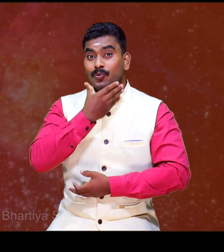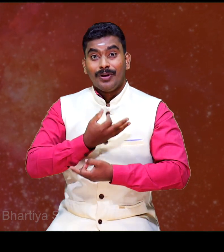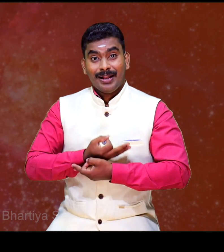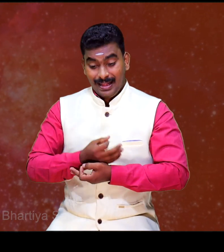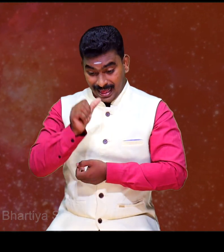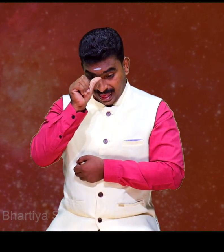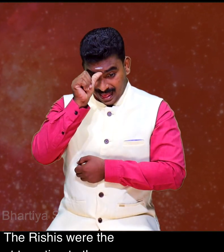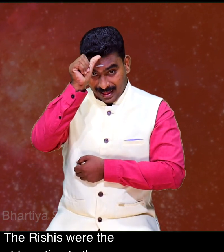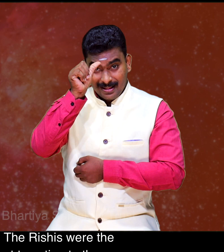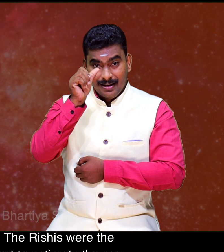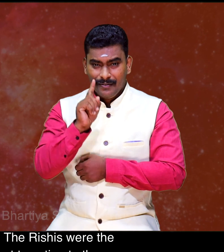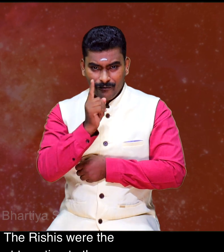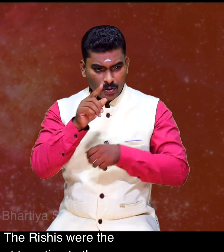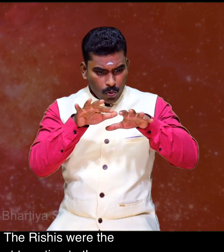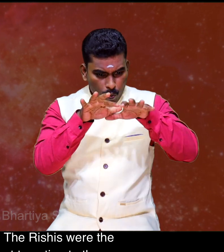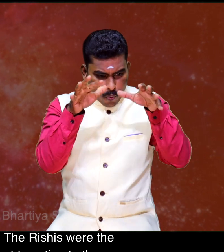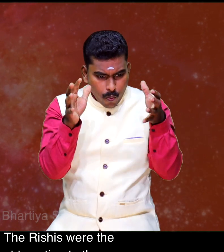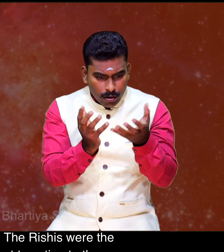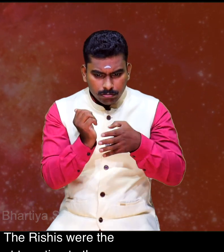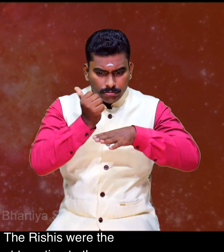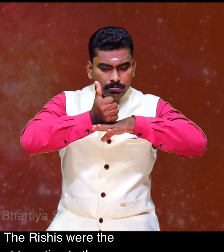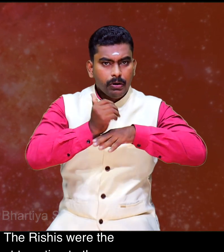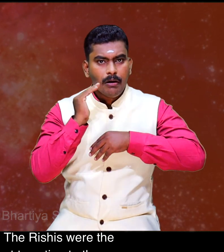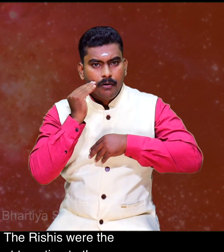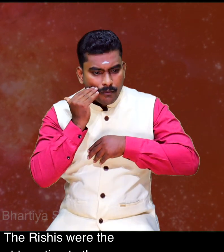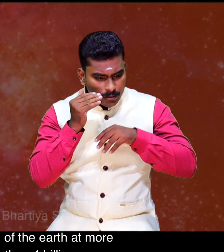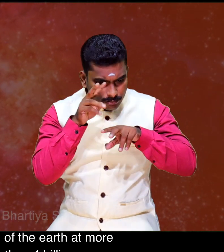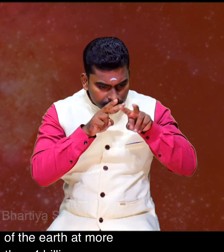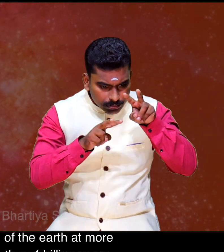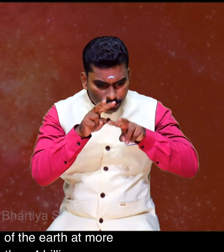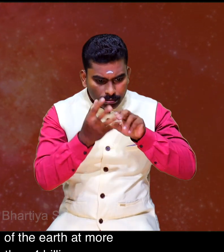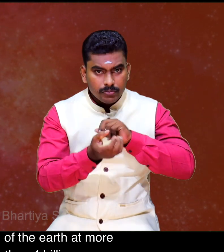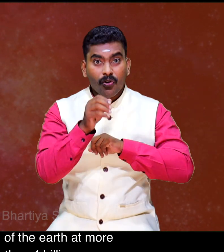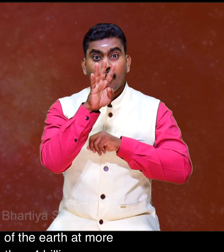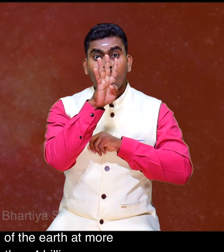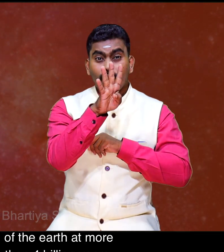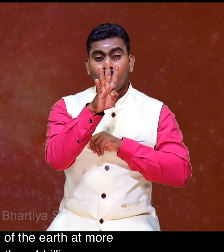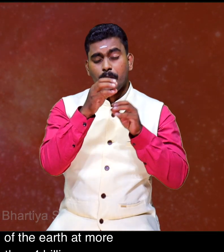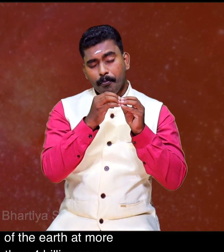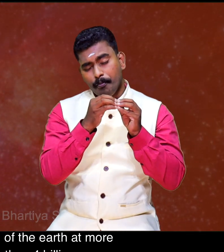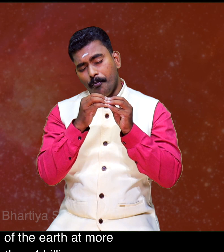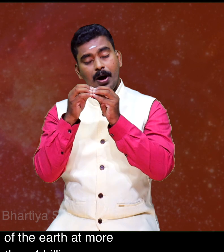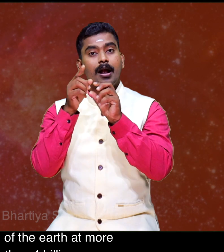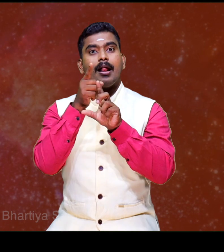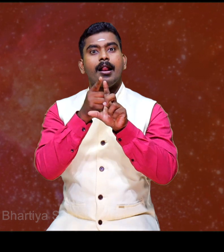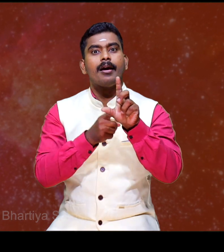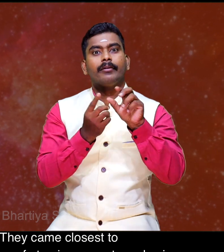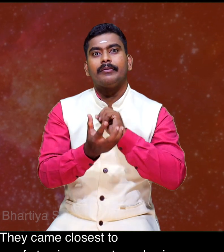rishis were the first to estimate the age of Earth at more than 4 billion years.